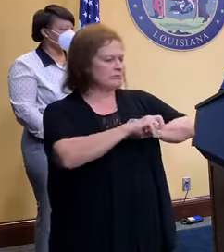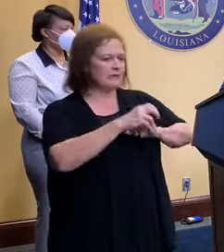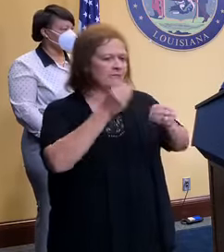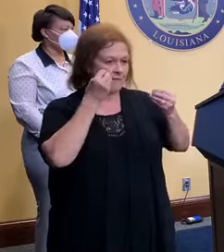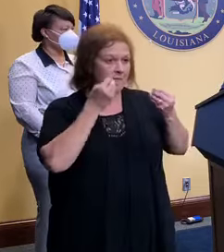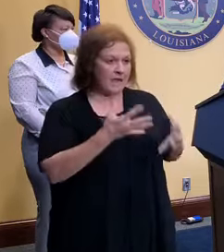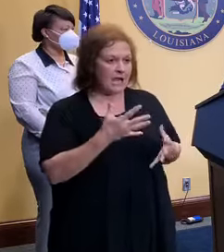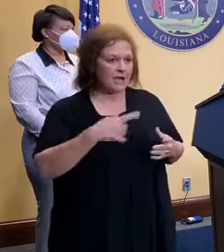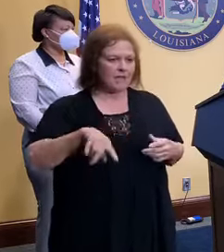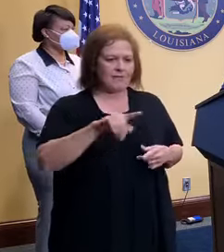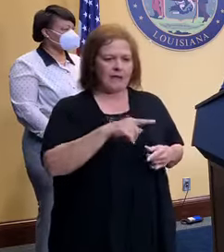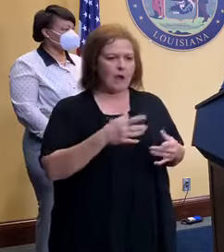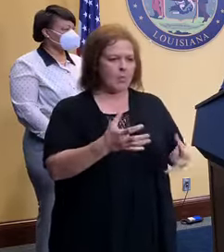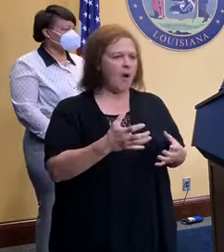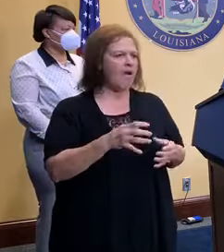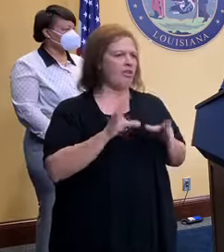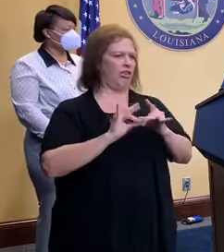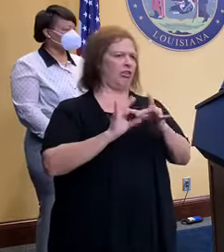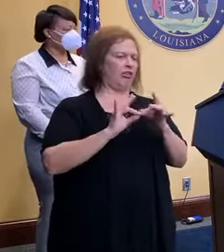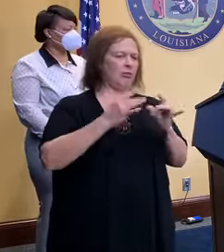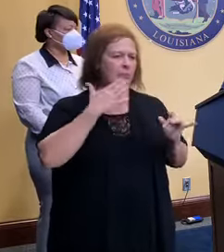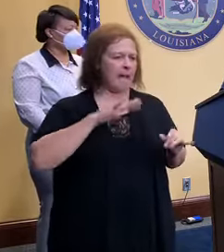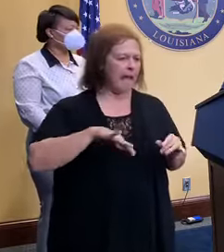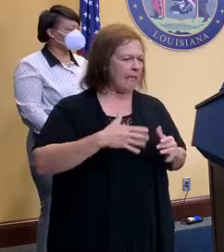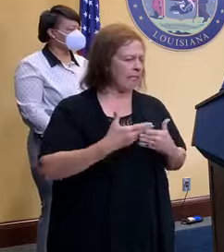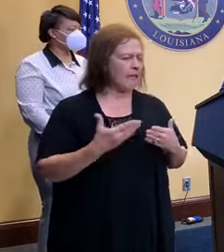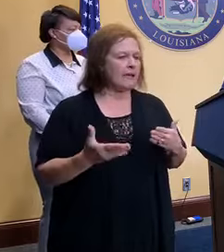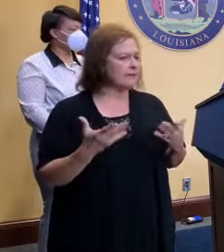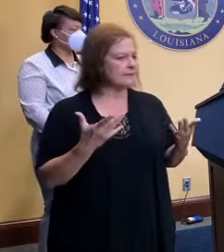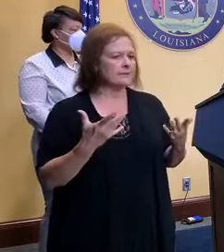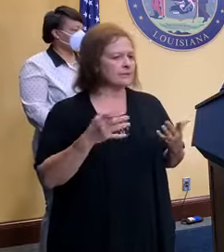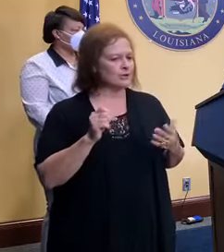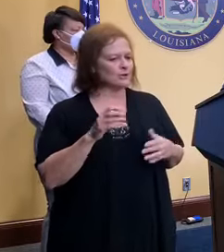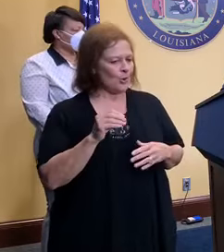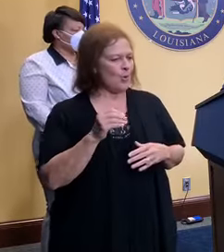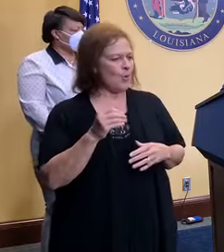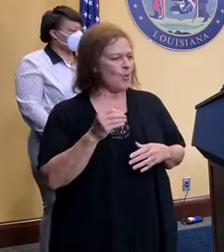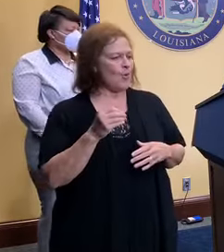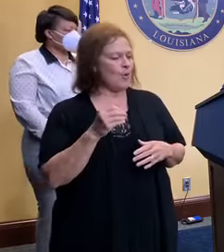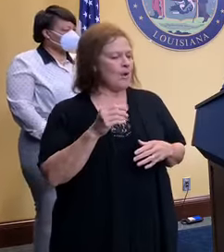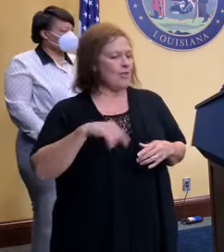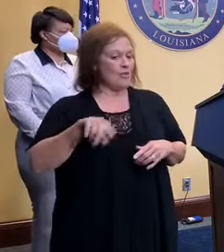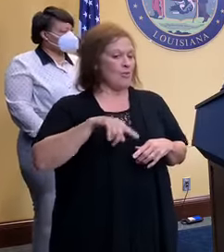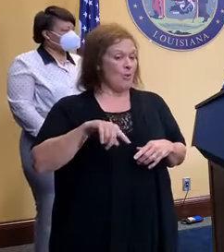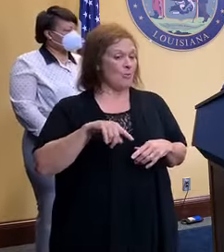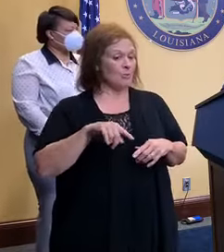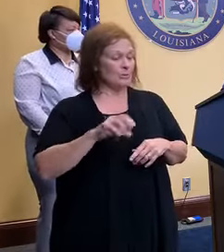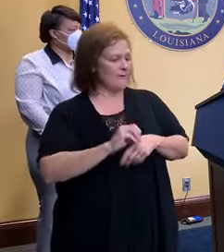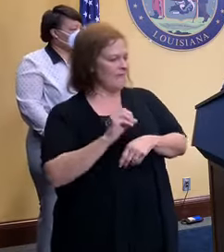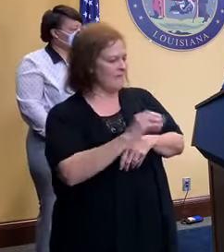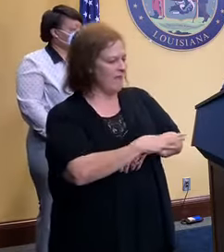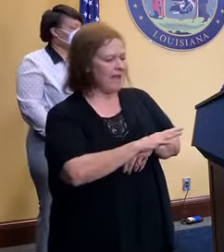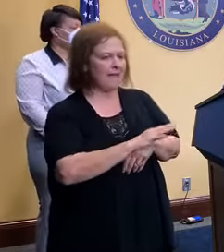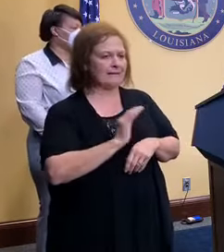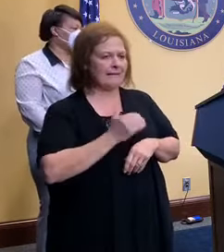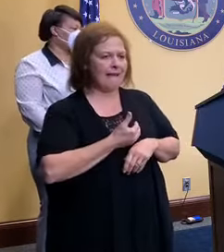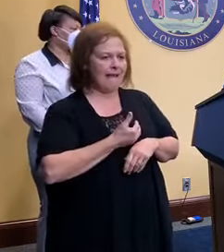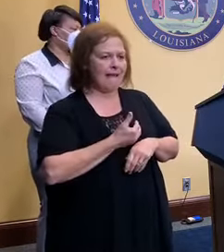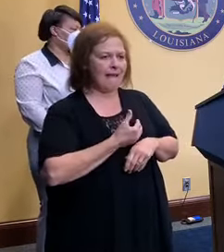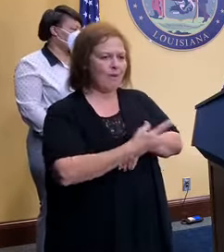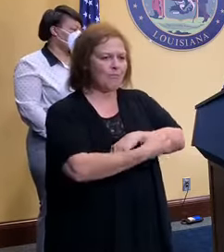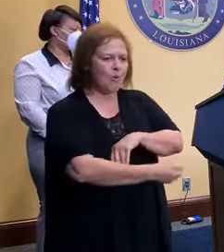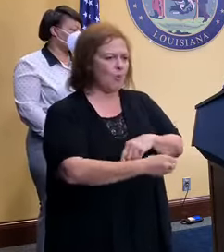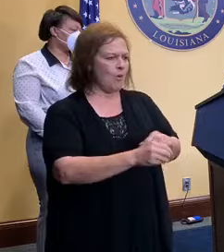They are looking to make political statements, and all of these things prey upon either our vulnerable populations, our government, and